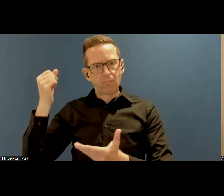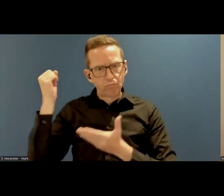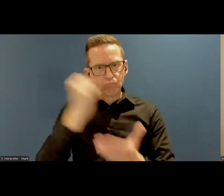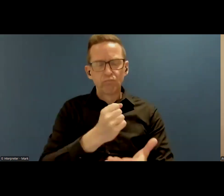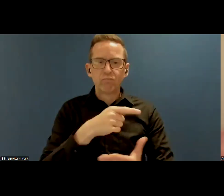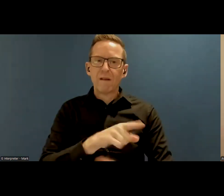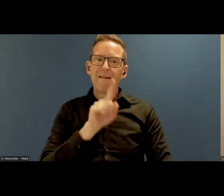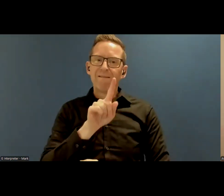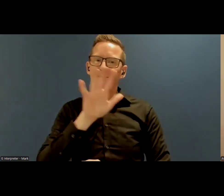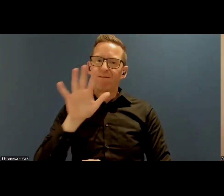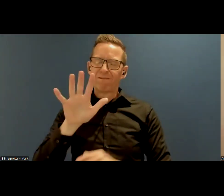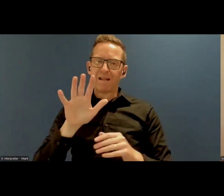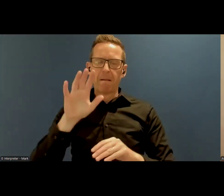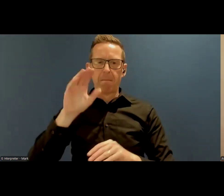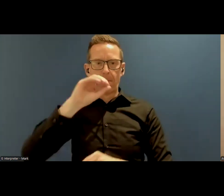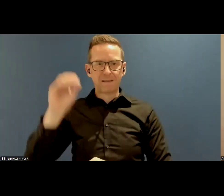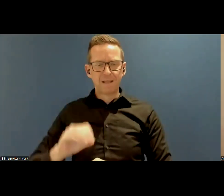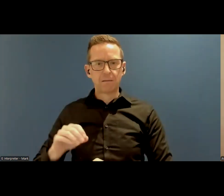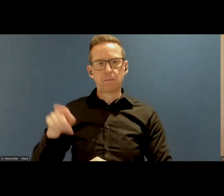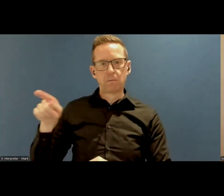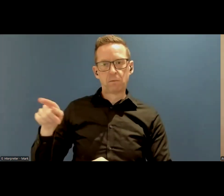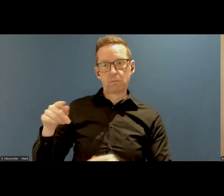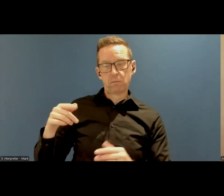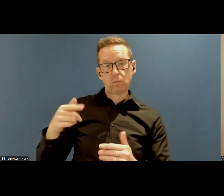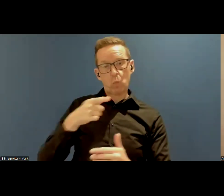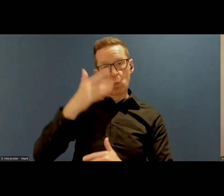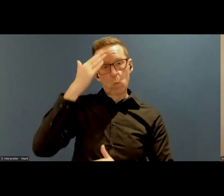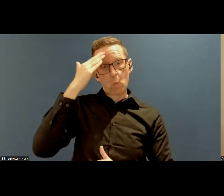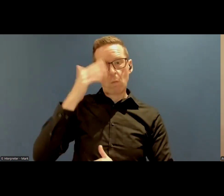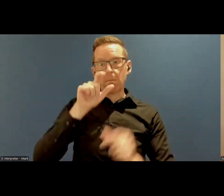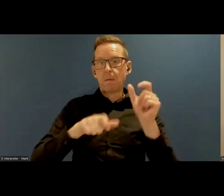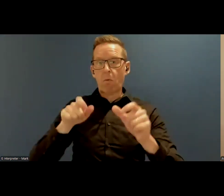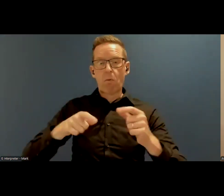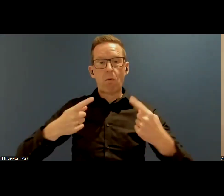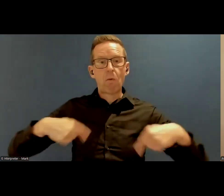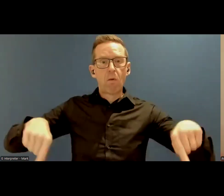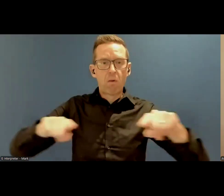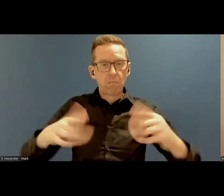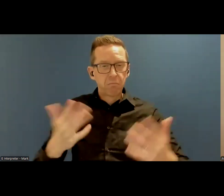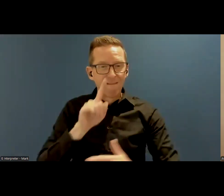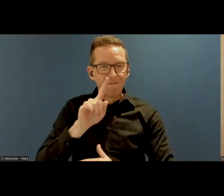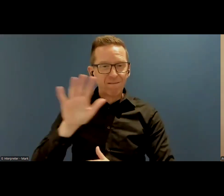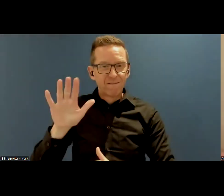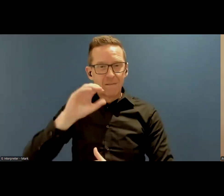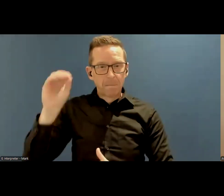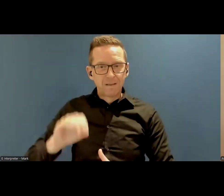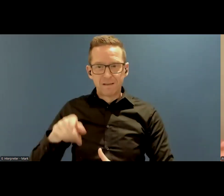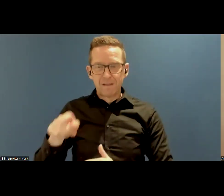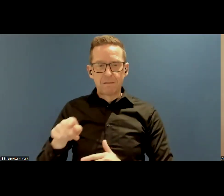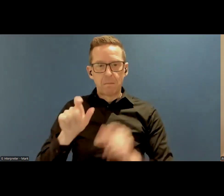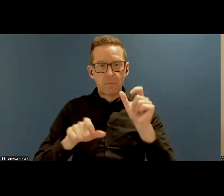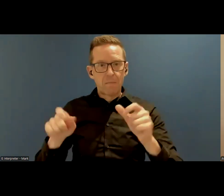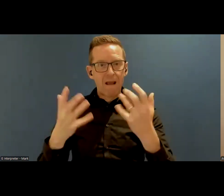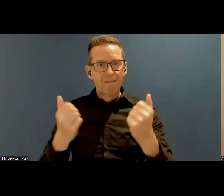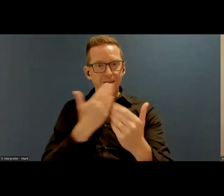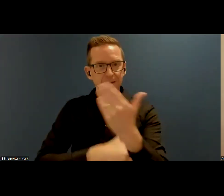keeping in mind that there are 15% of the population who are persons with disabilities. And 74 countries till date